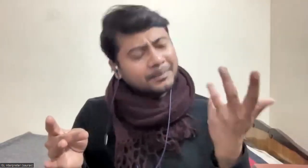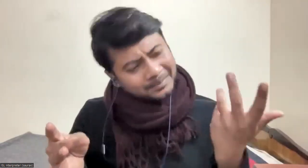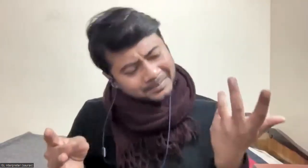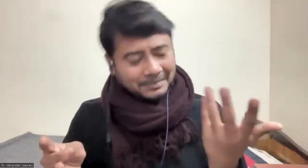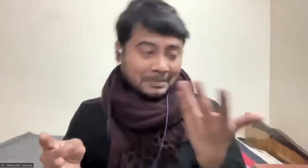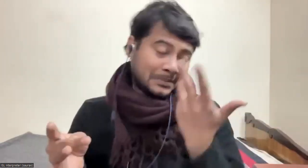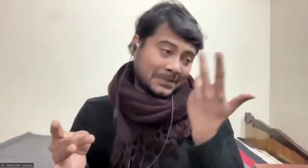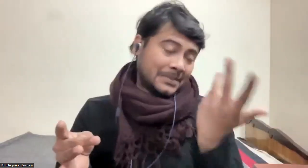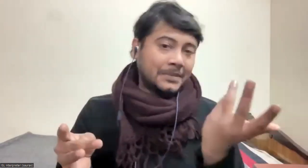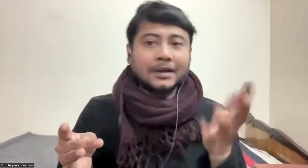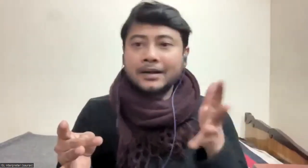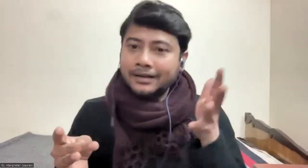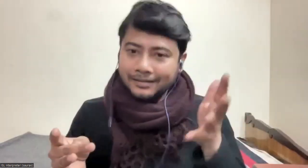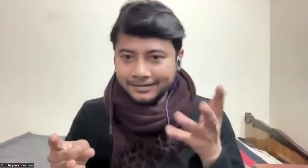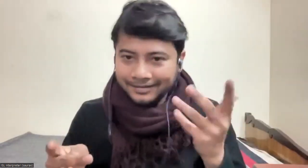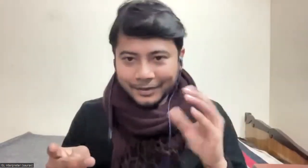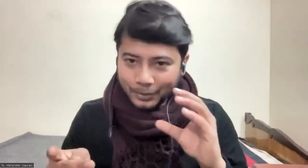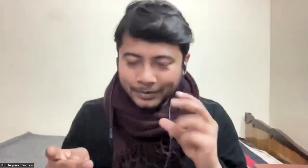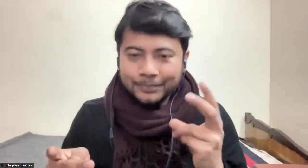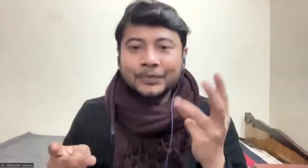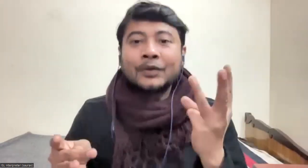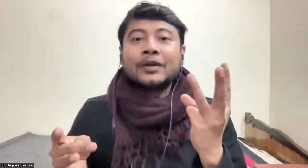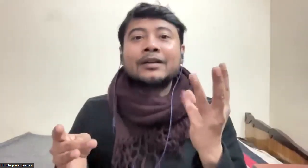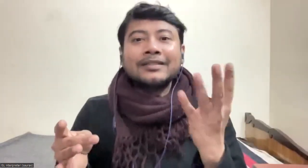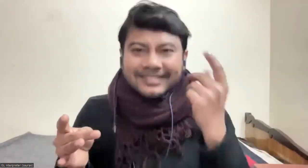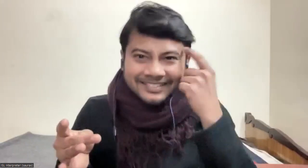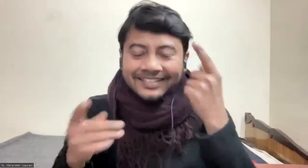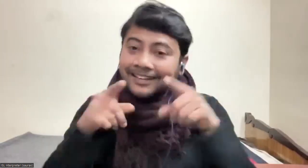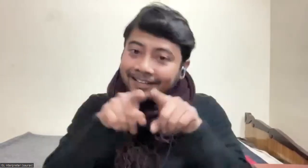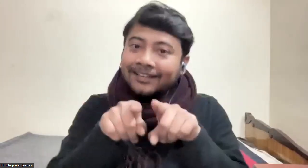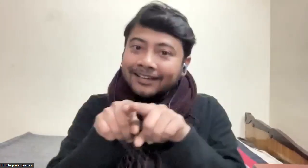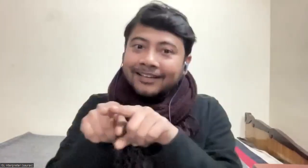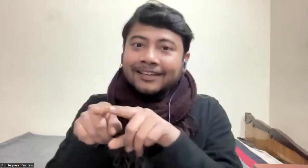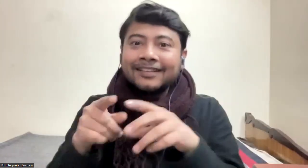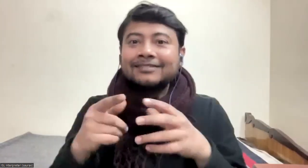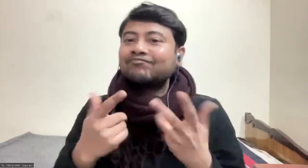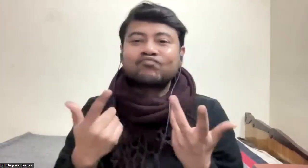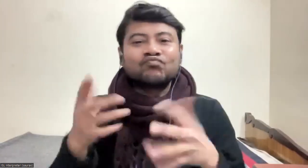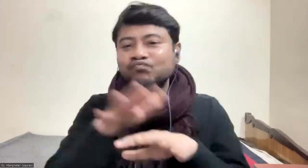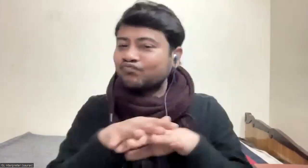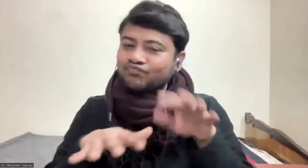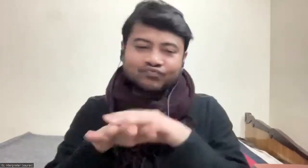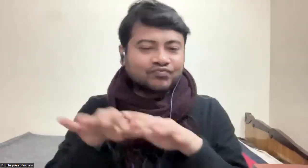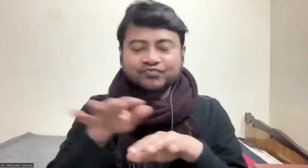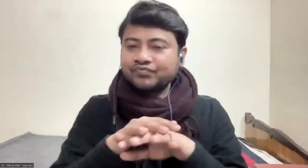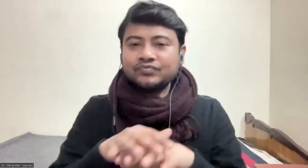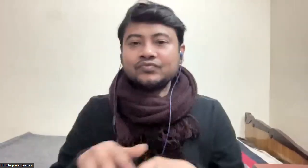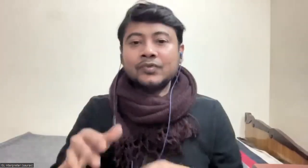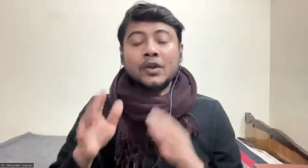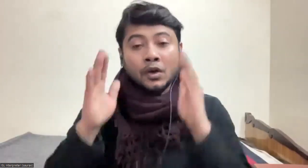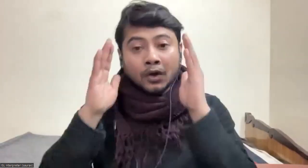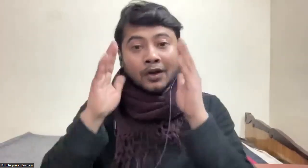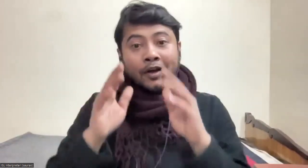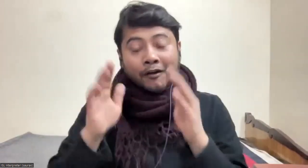useless. So having complete faith on Krishna, on the holy name, or on chanting means with full focus, with